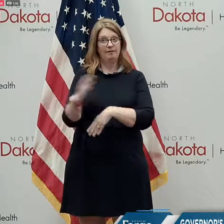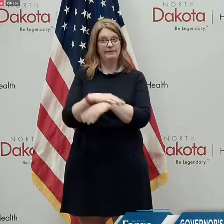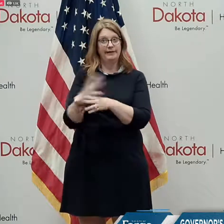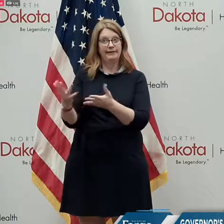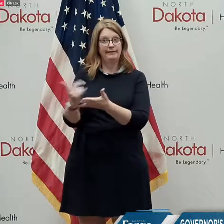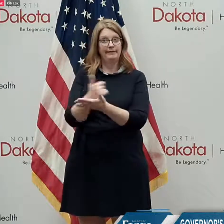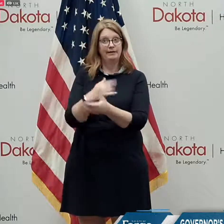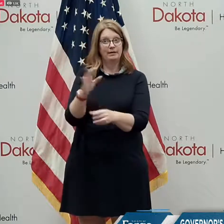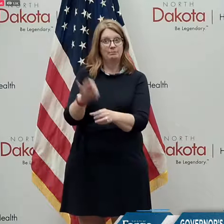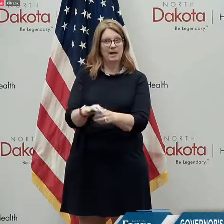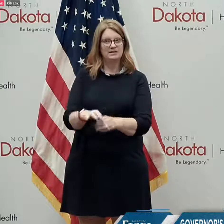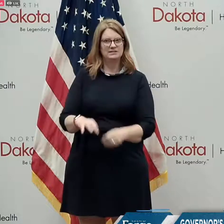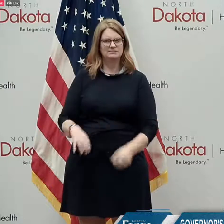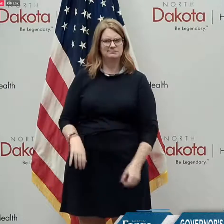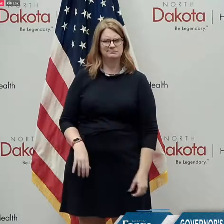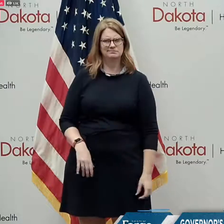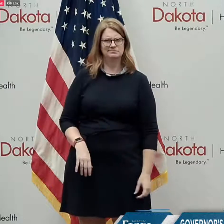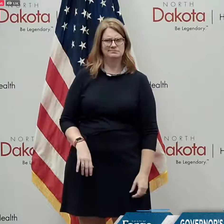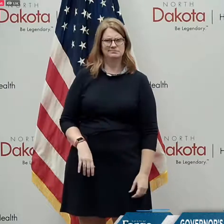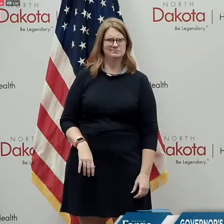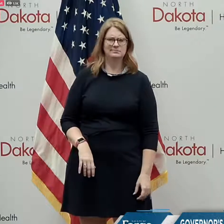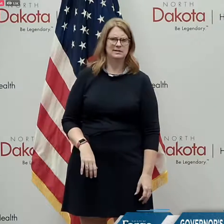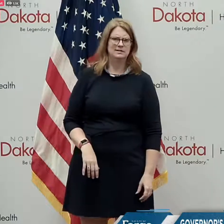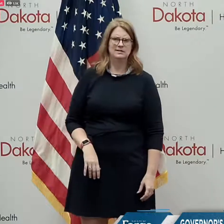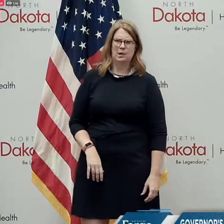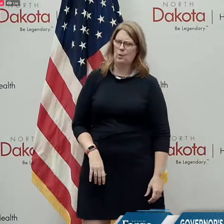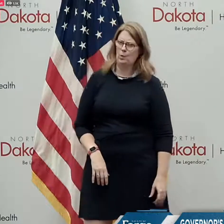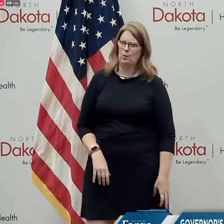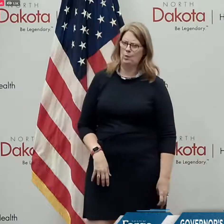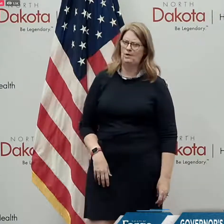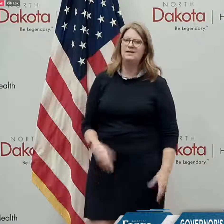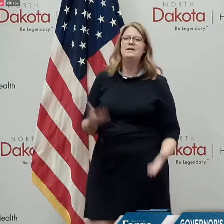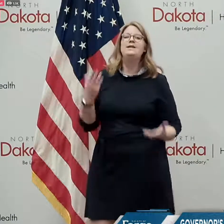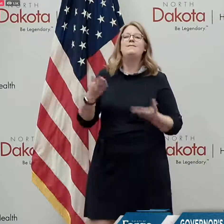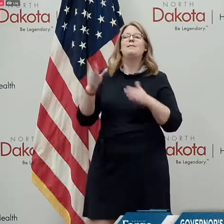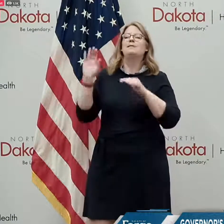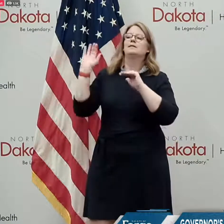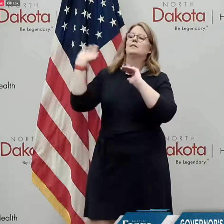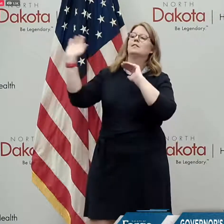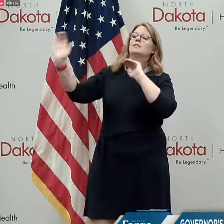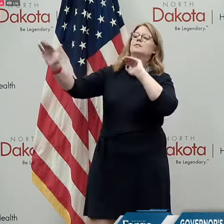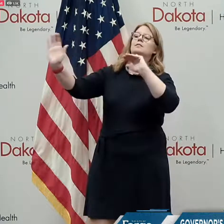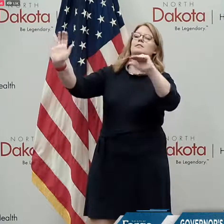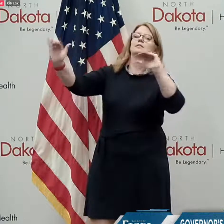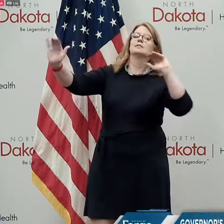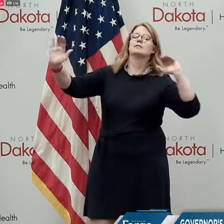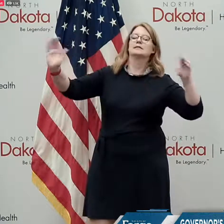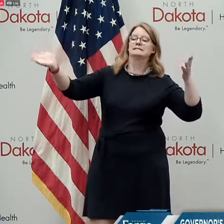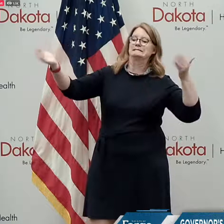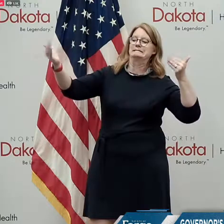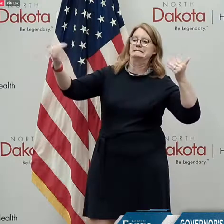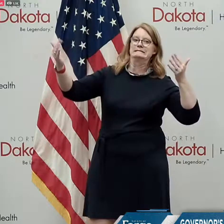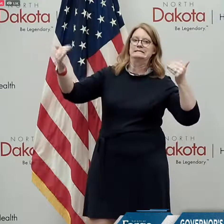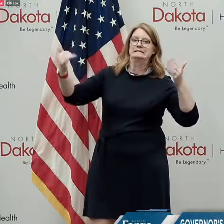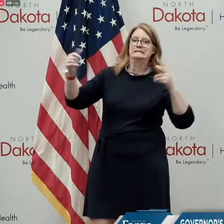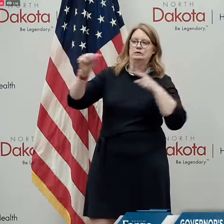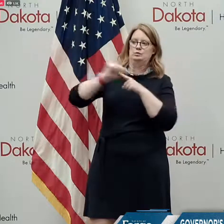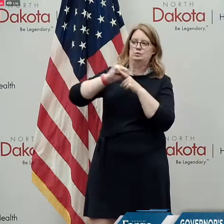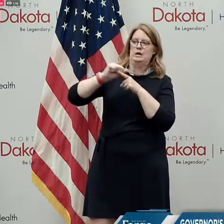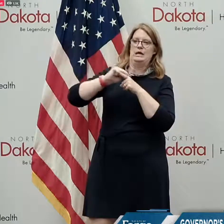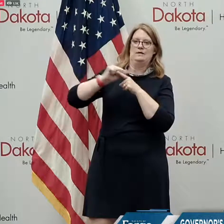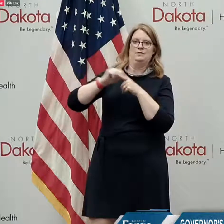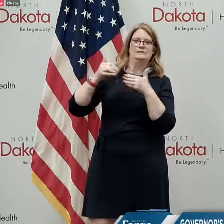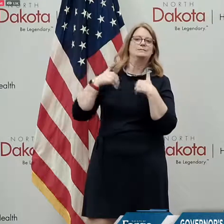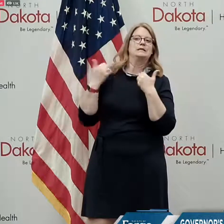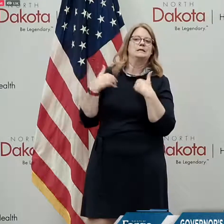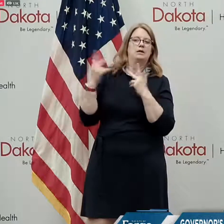maybe a good time for civic engagement, get some people that might have not done it before, get some training for them, get some younger